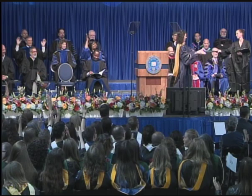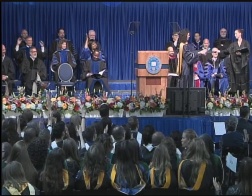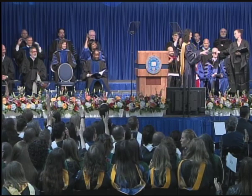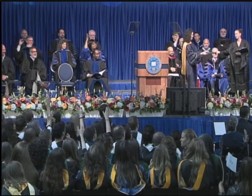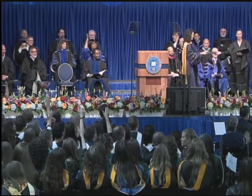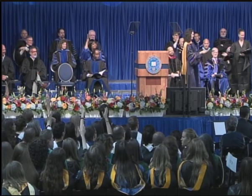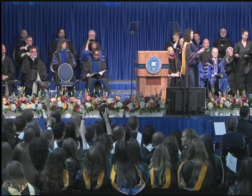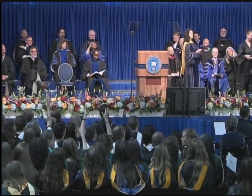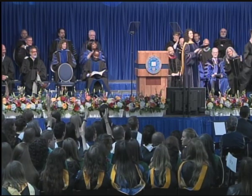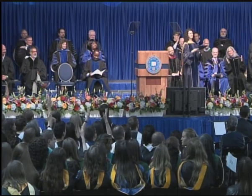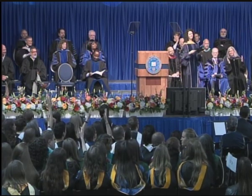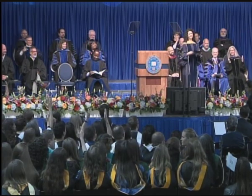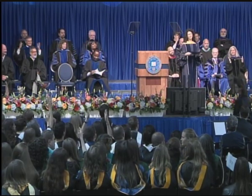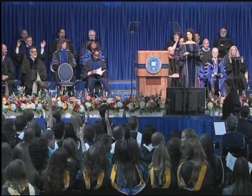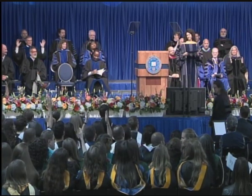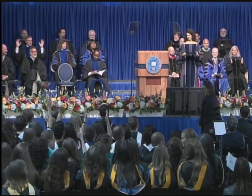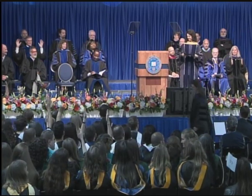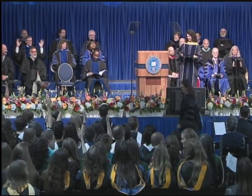to Dr. Elizabeth Gibbons.